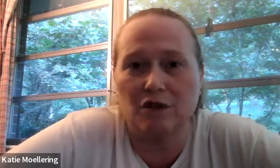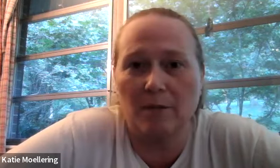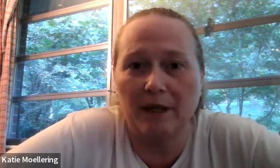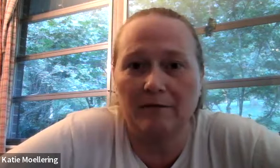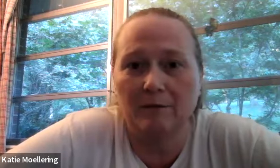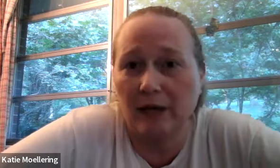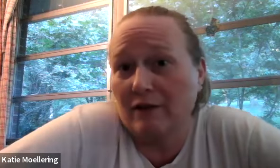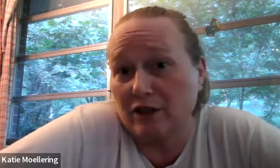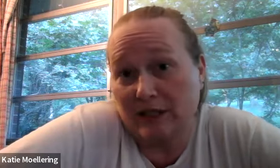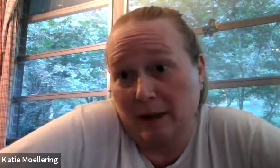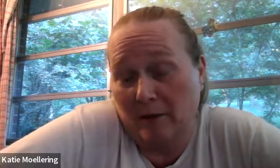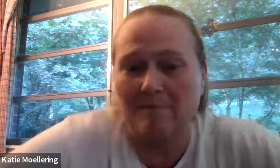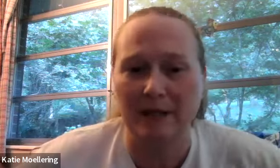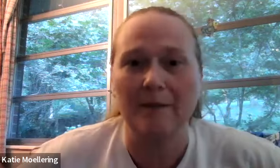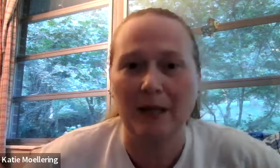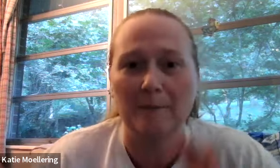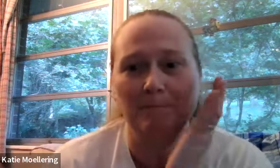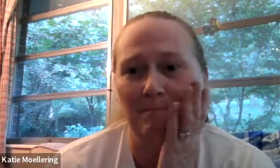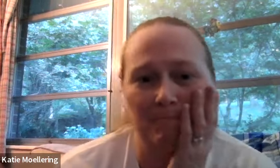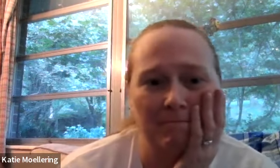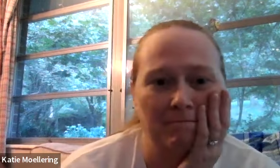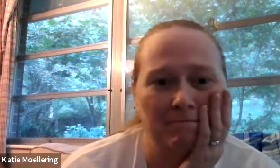drop in whenever. You just email me and let me know.